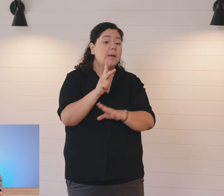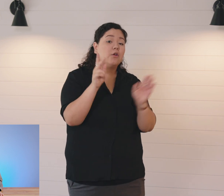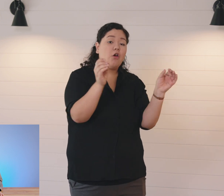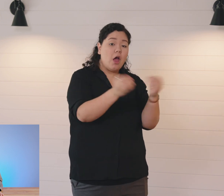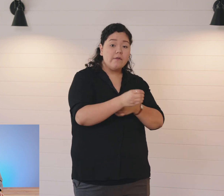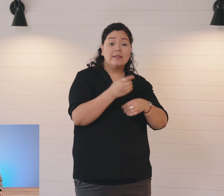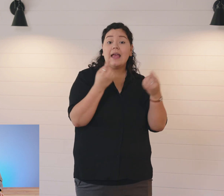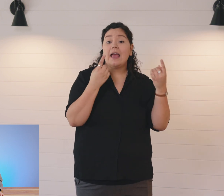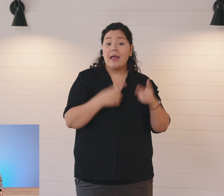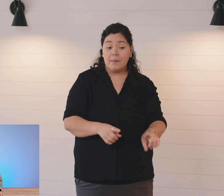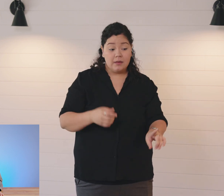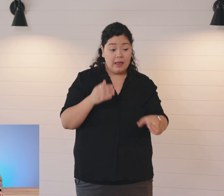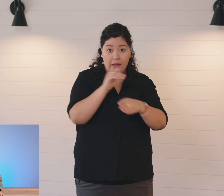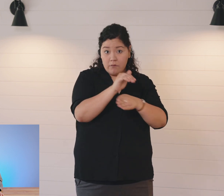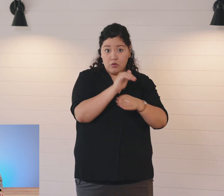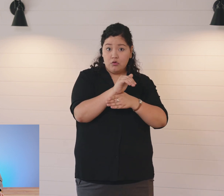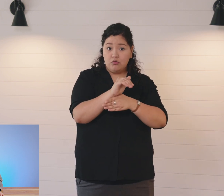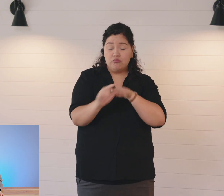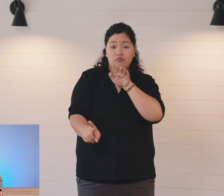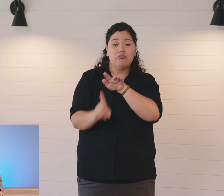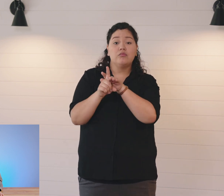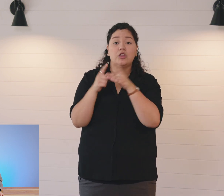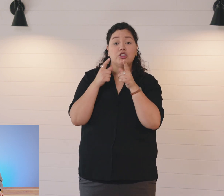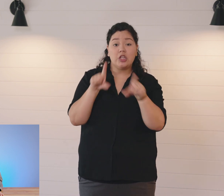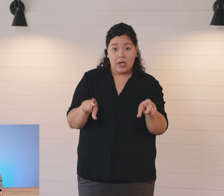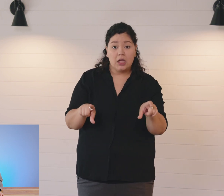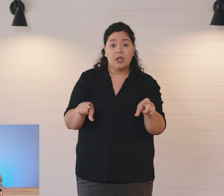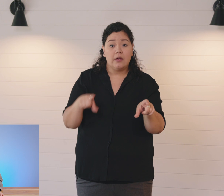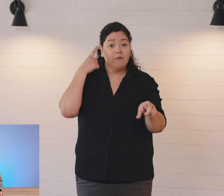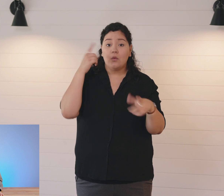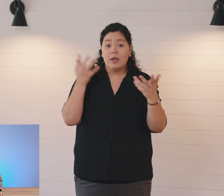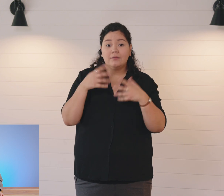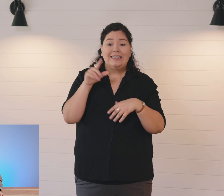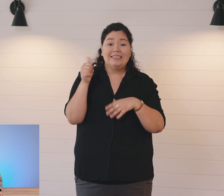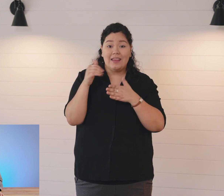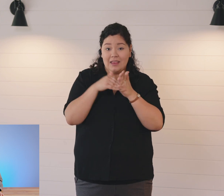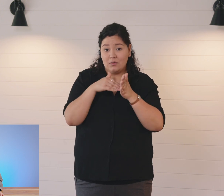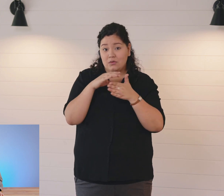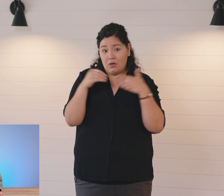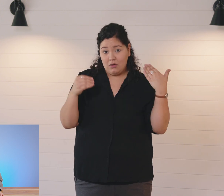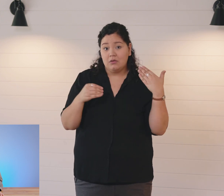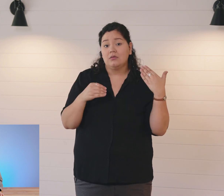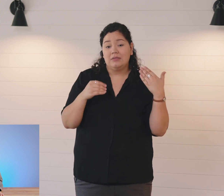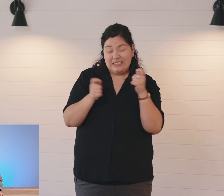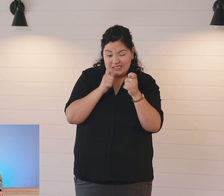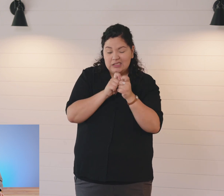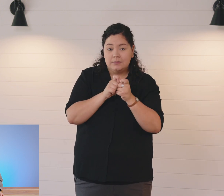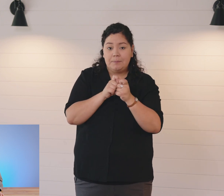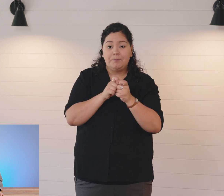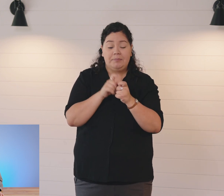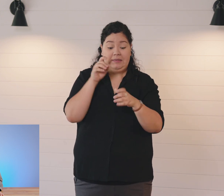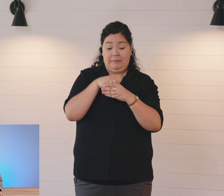afternoon, a check came in the mail for $10,000. In it was a